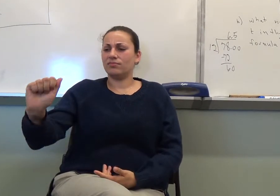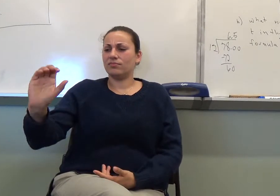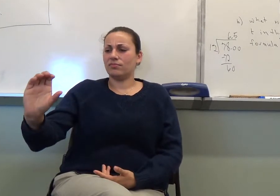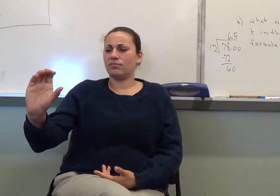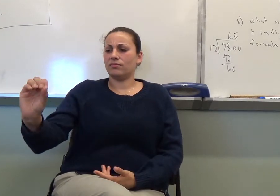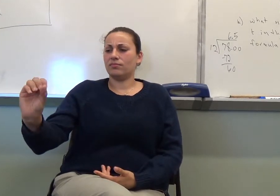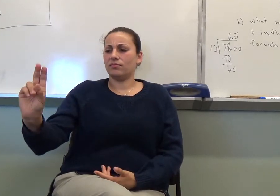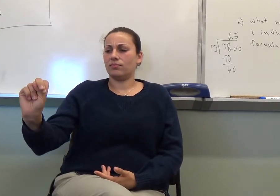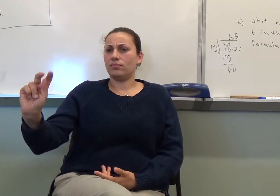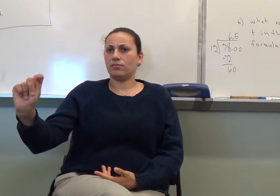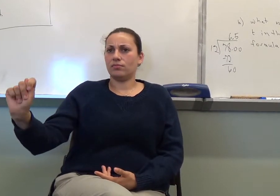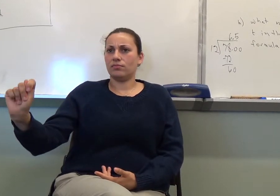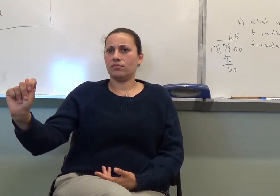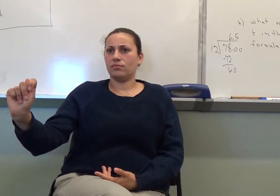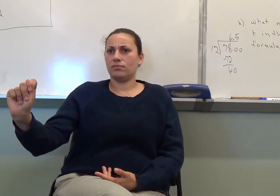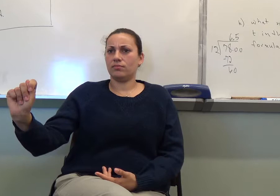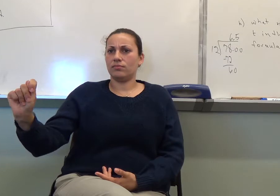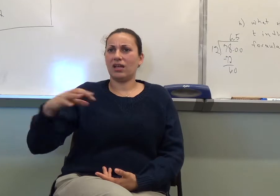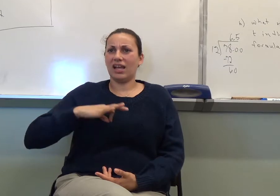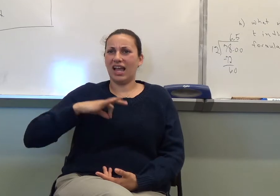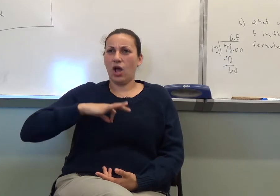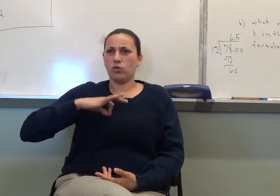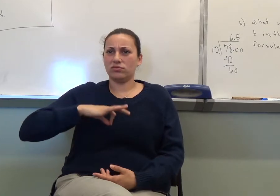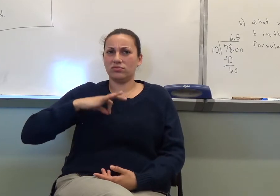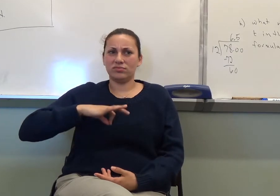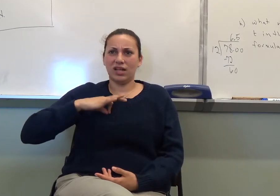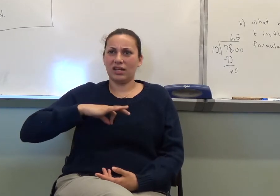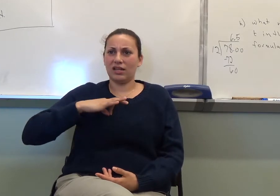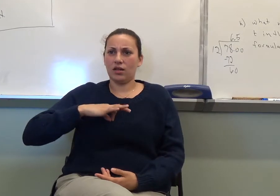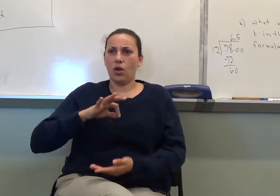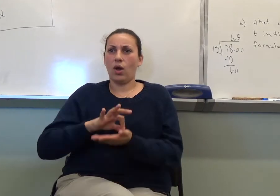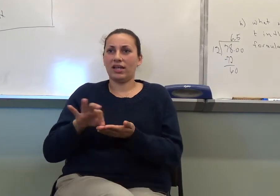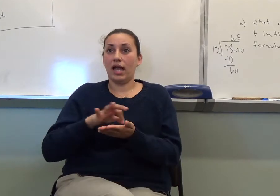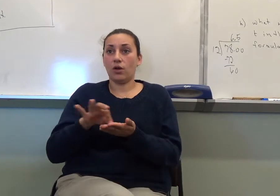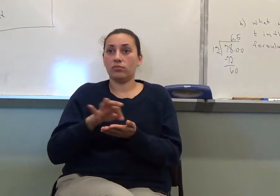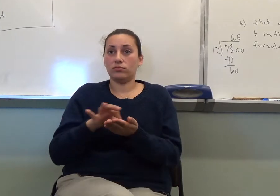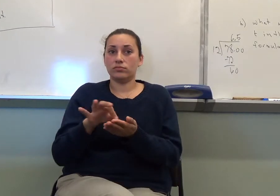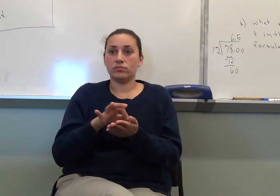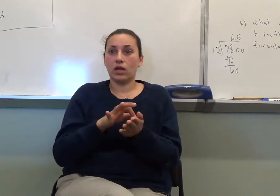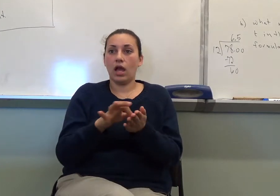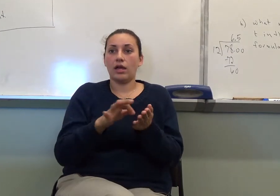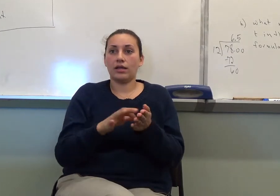over here, the P plus the interest, which is now